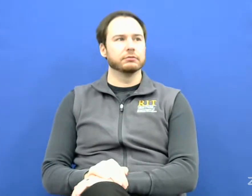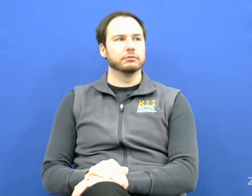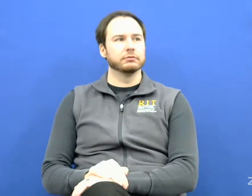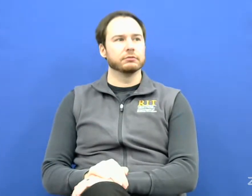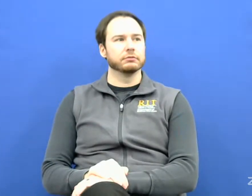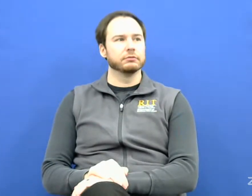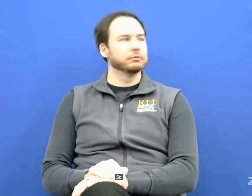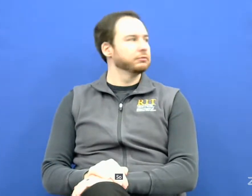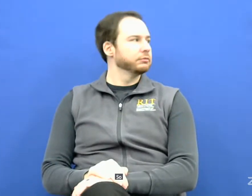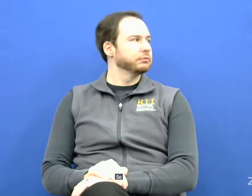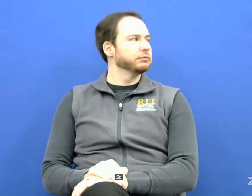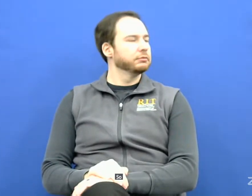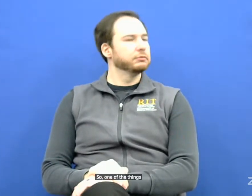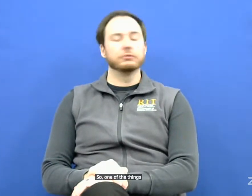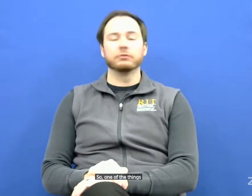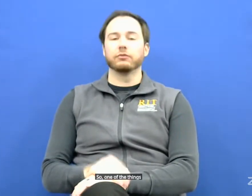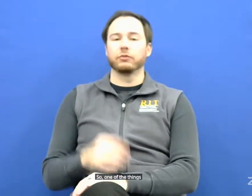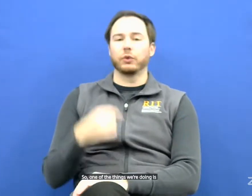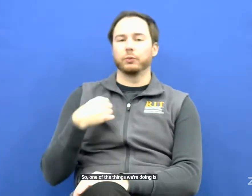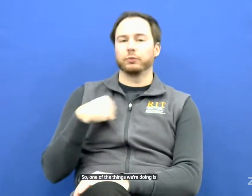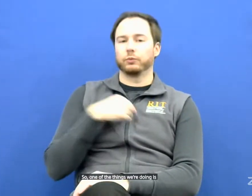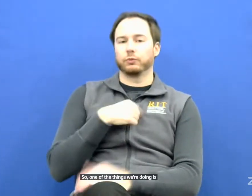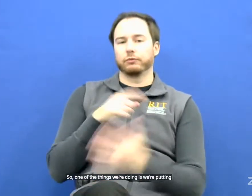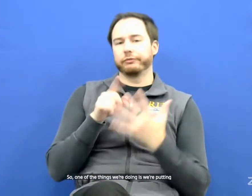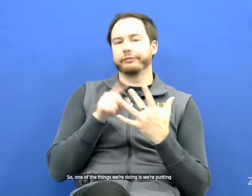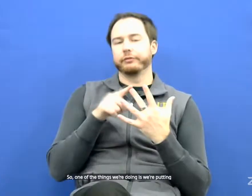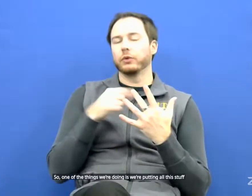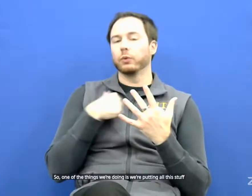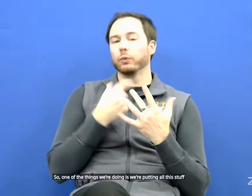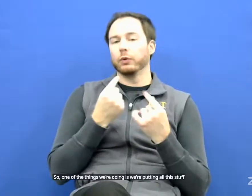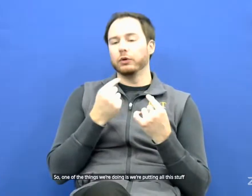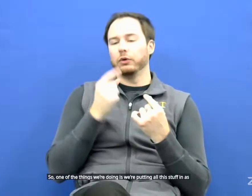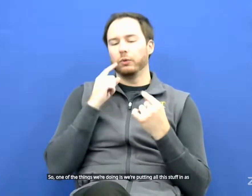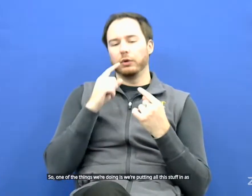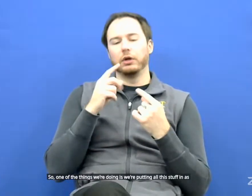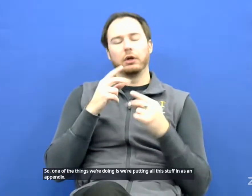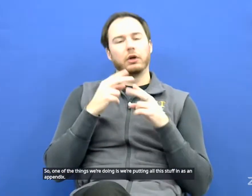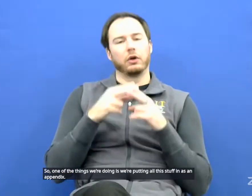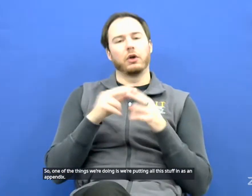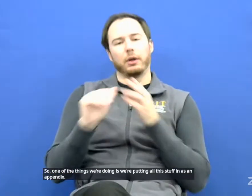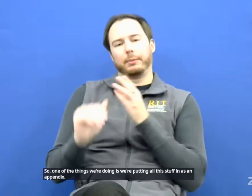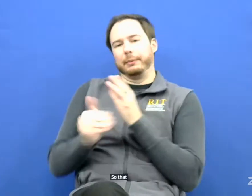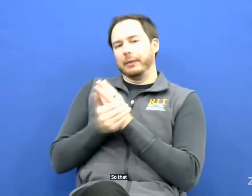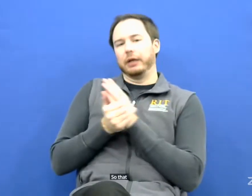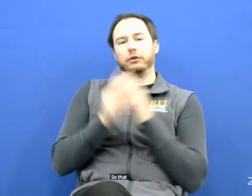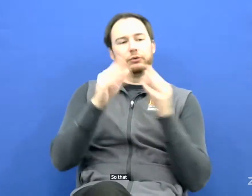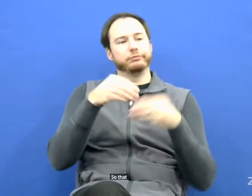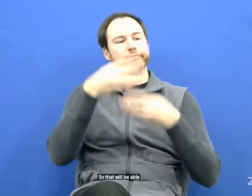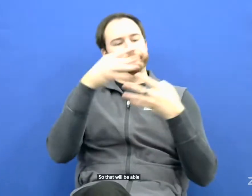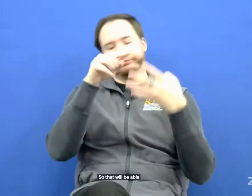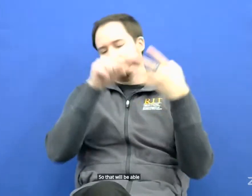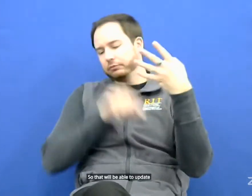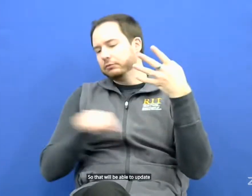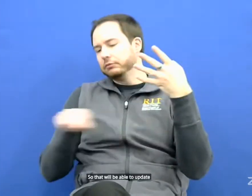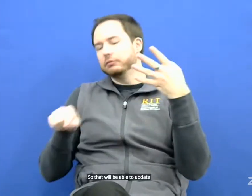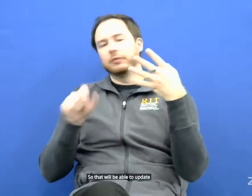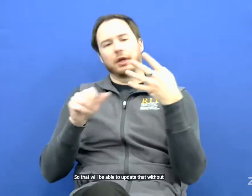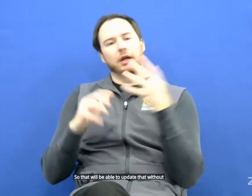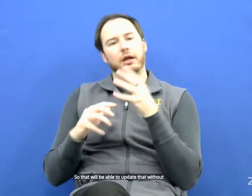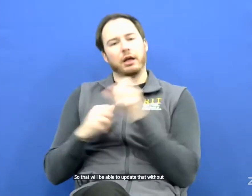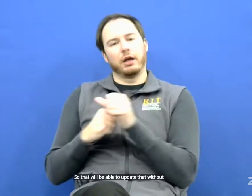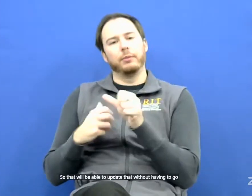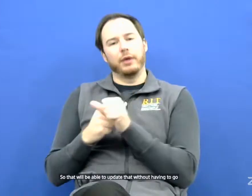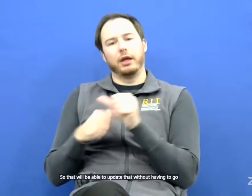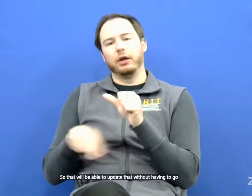So one of the things we're doing is we're putting all this stuff in as an appendix so that we'll be able to update that without having to go through a